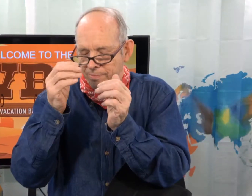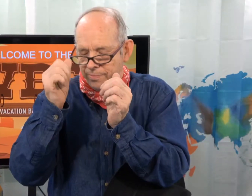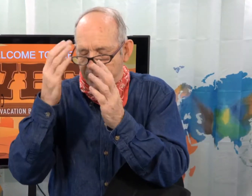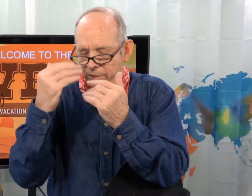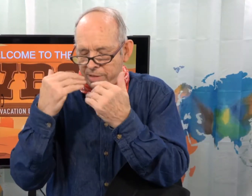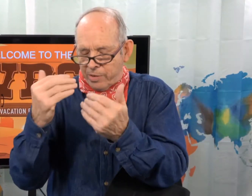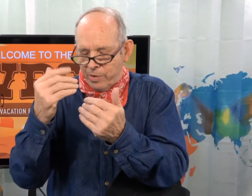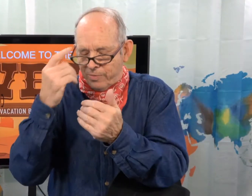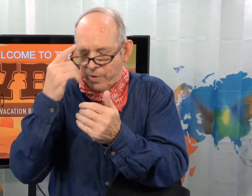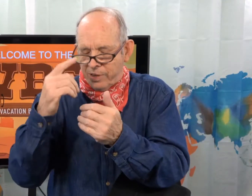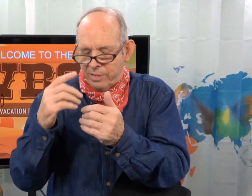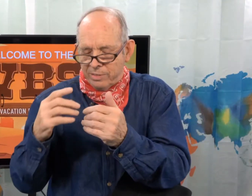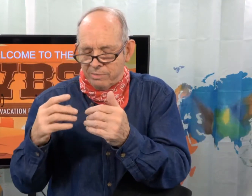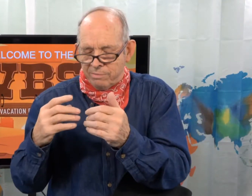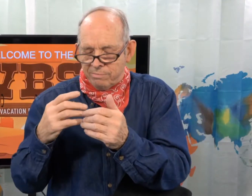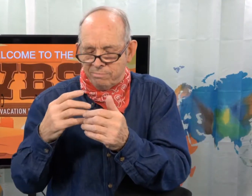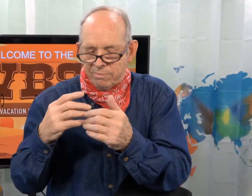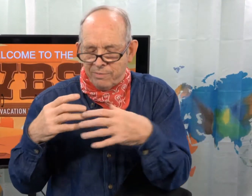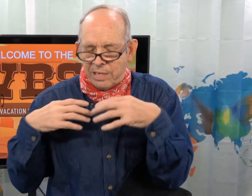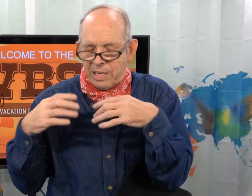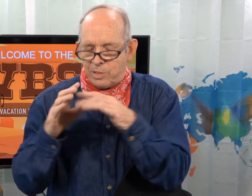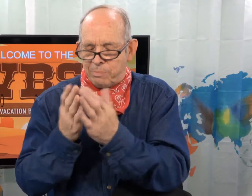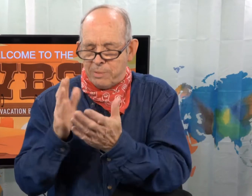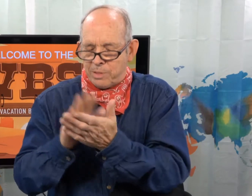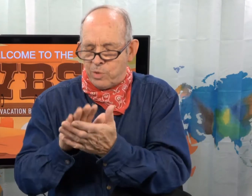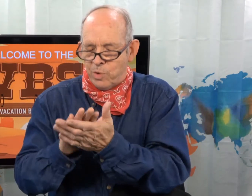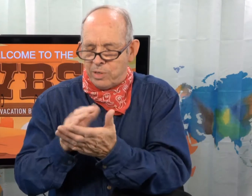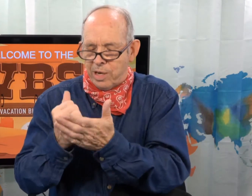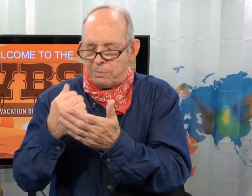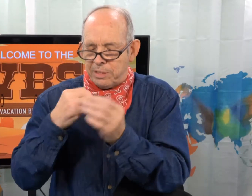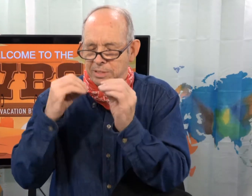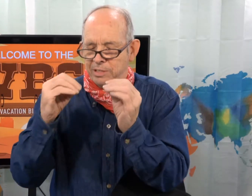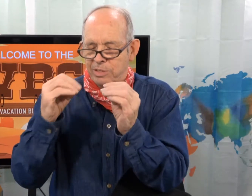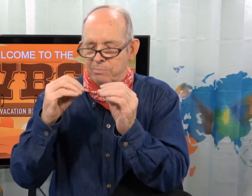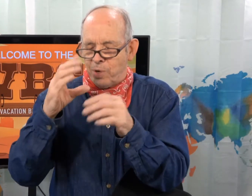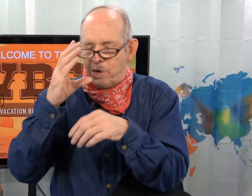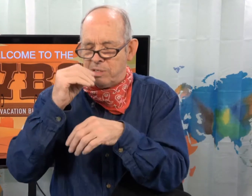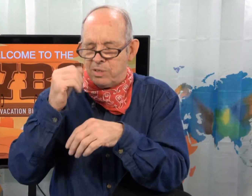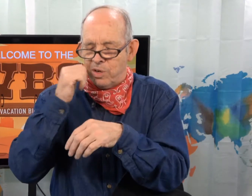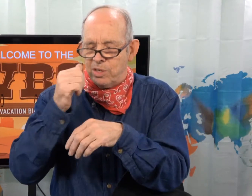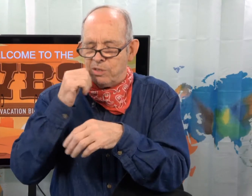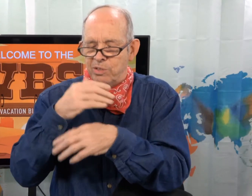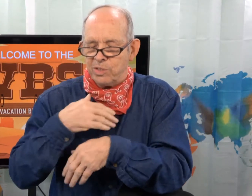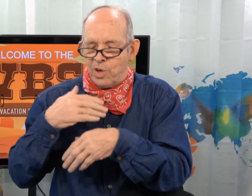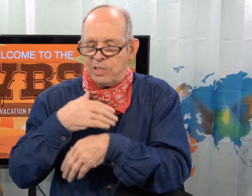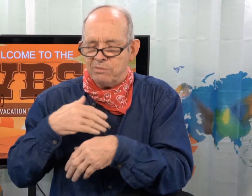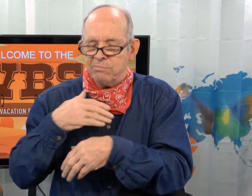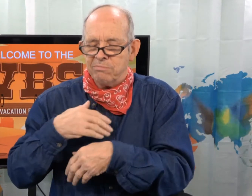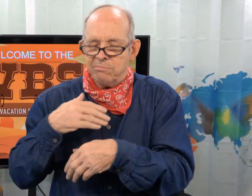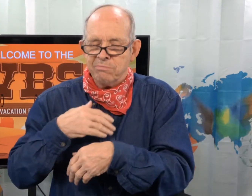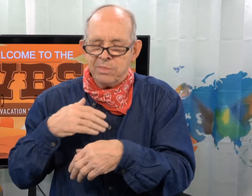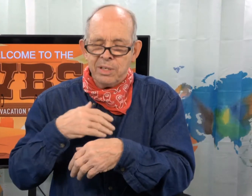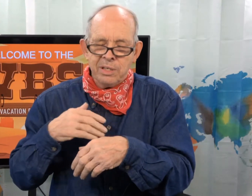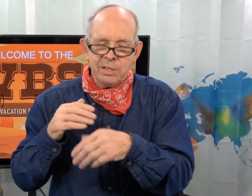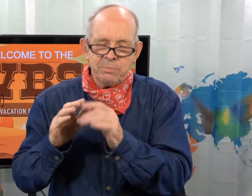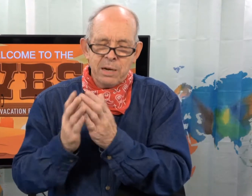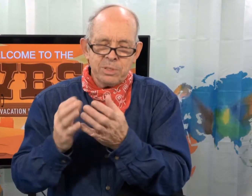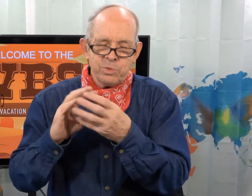But I thank you for Vacation Bible School. That means you should be very good. You should be Bible